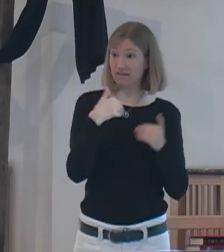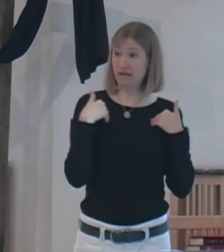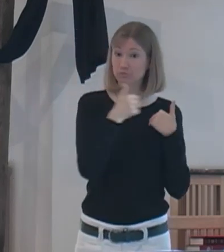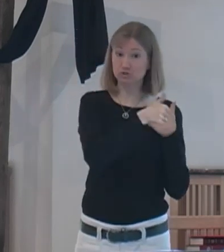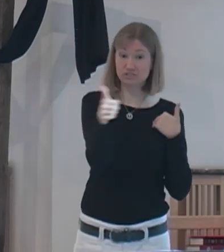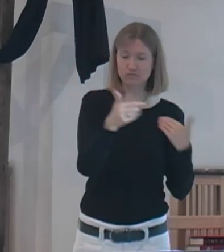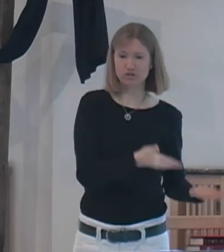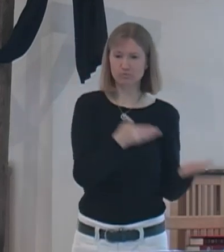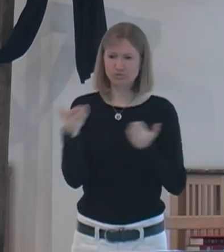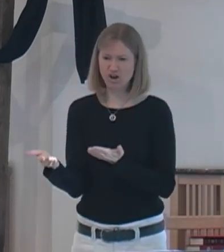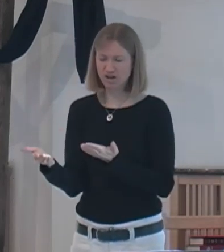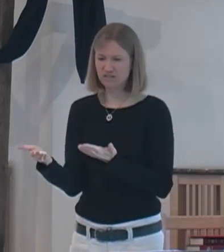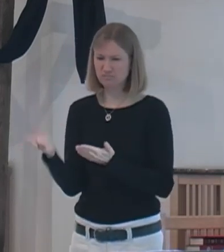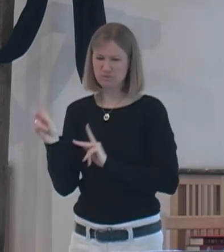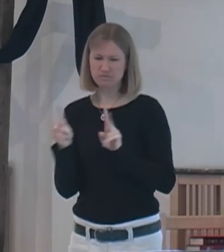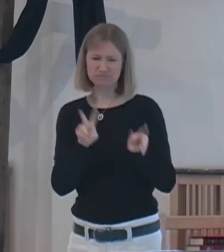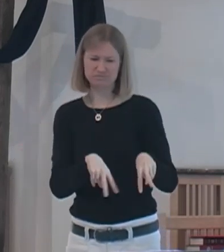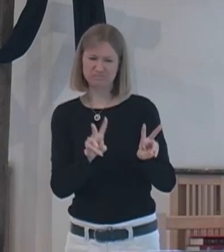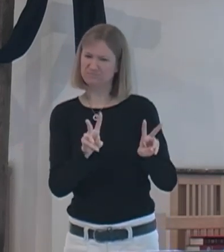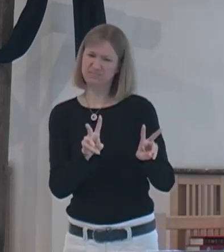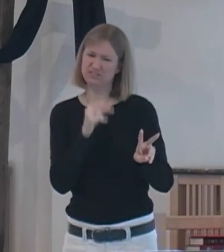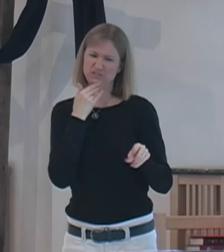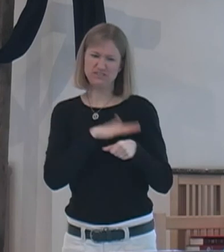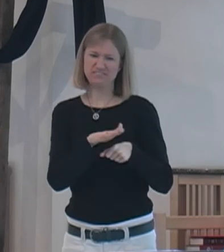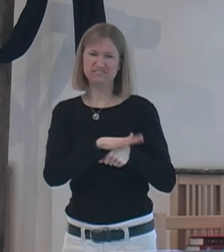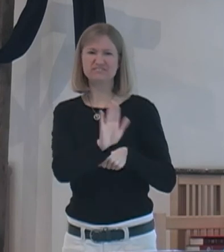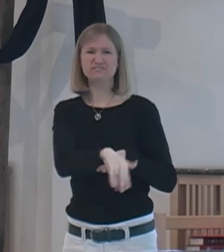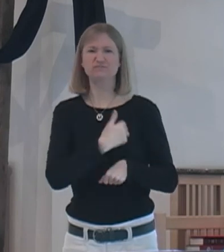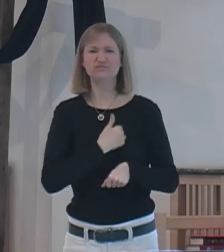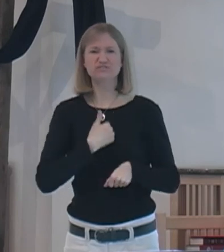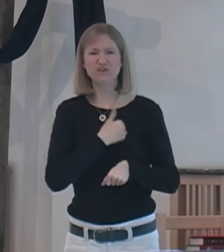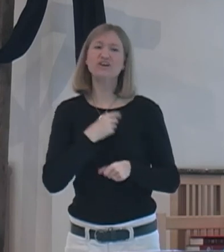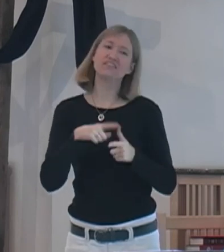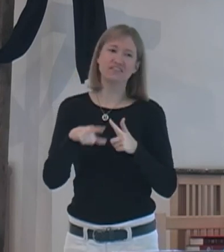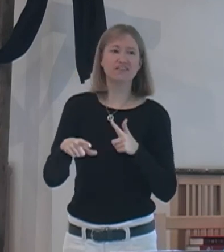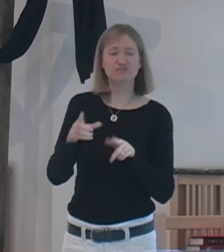buy one of the temple variety animals that would be more acceptable.